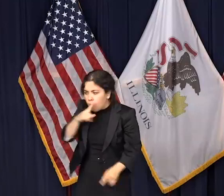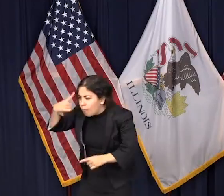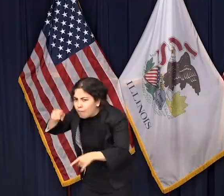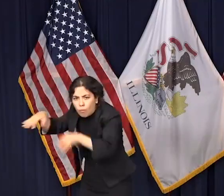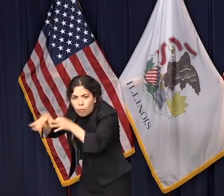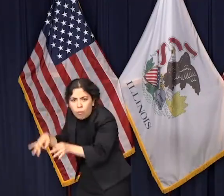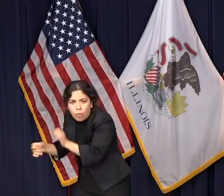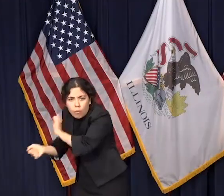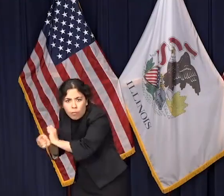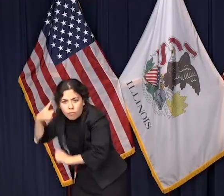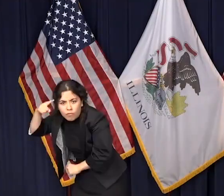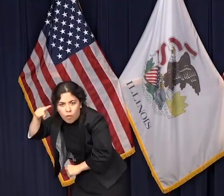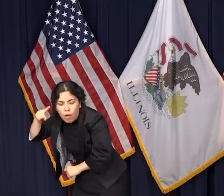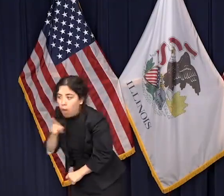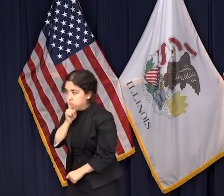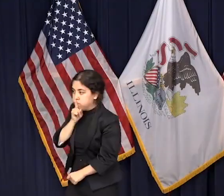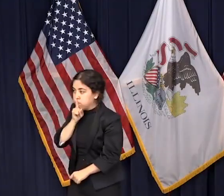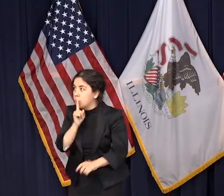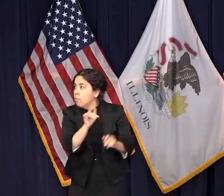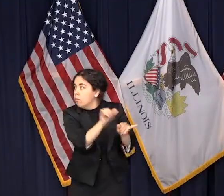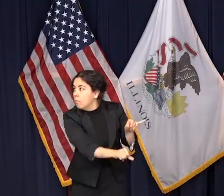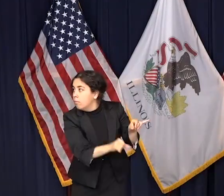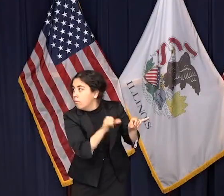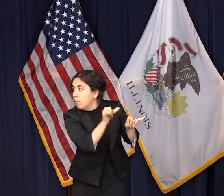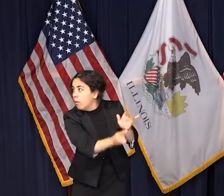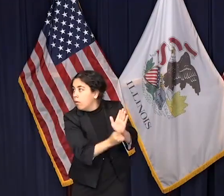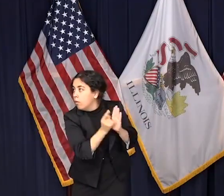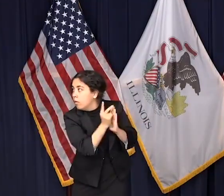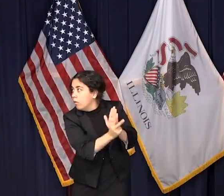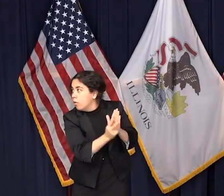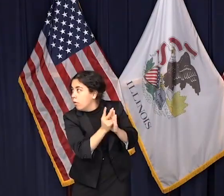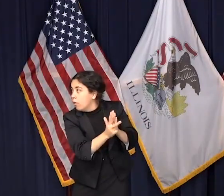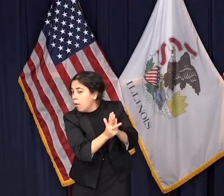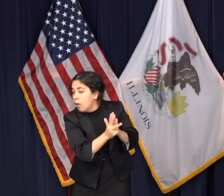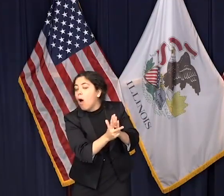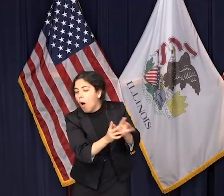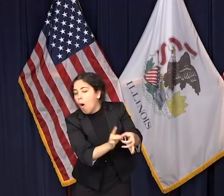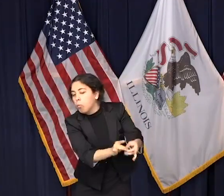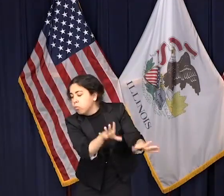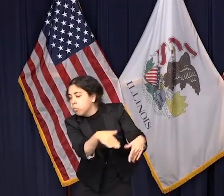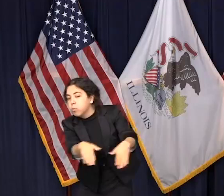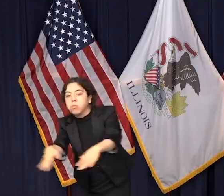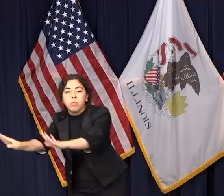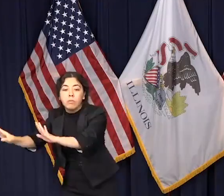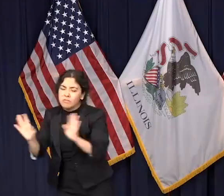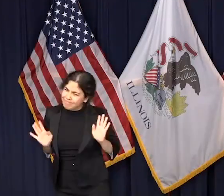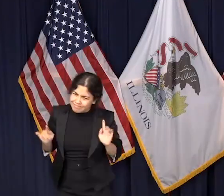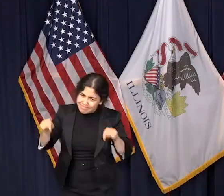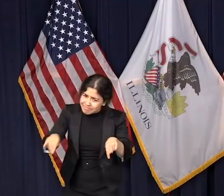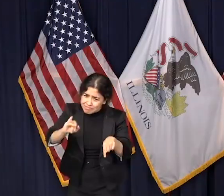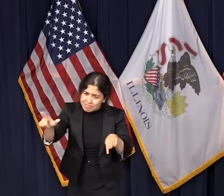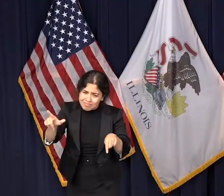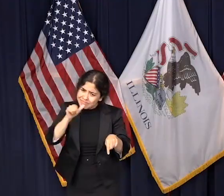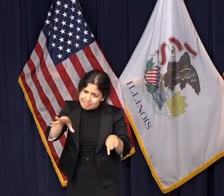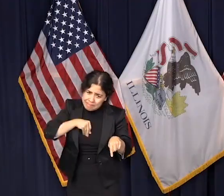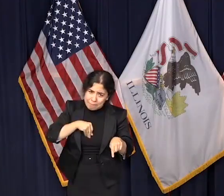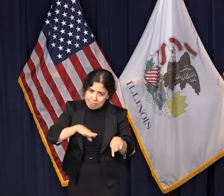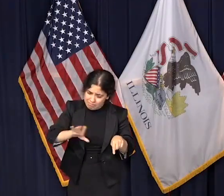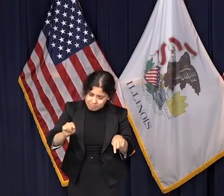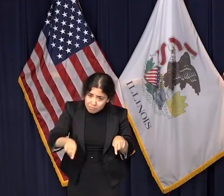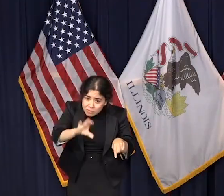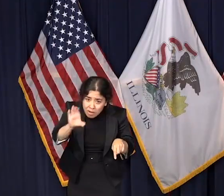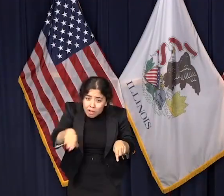then keeping them for hours before letting them go. That is not something that is acceptable in the state of Illinois or the city of